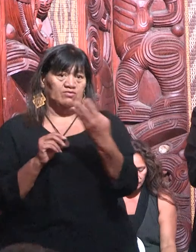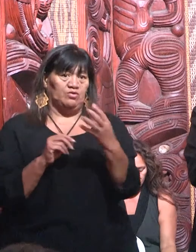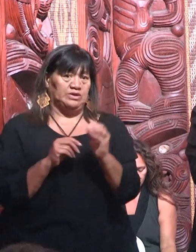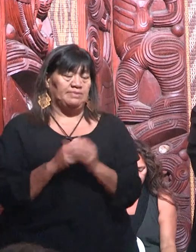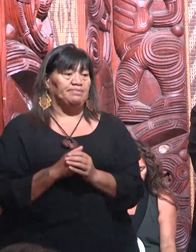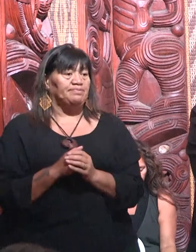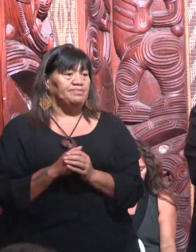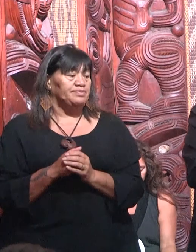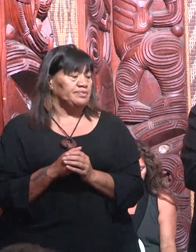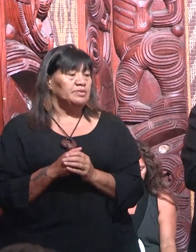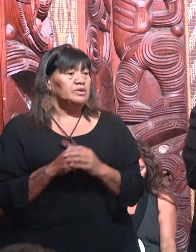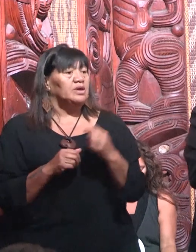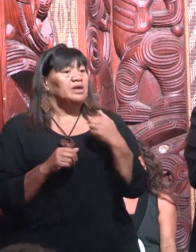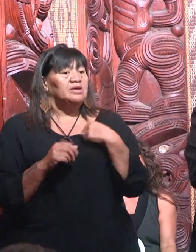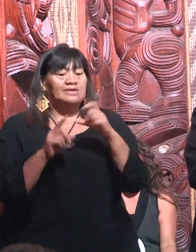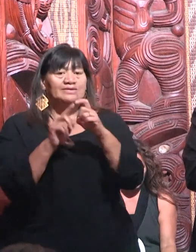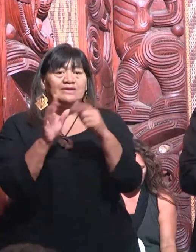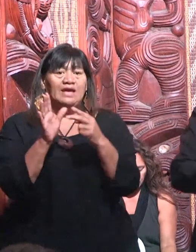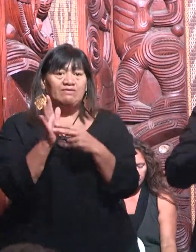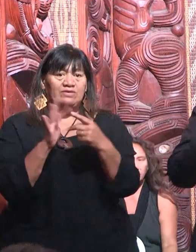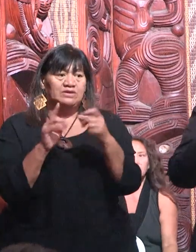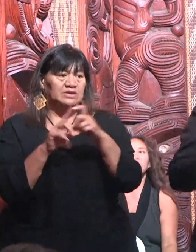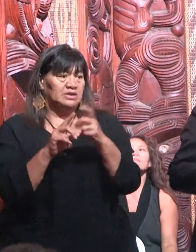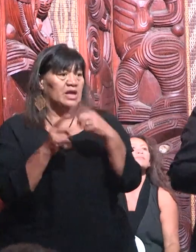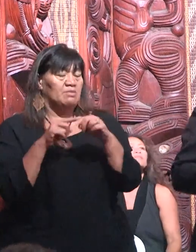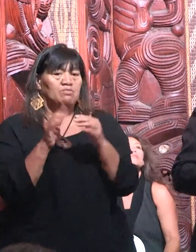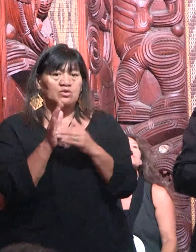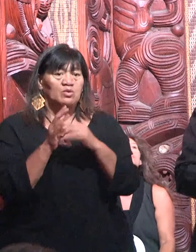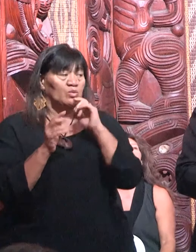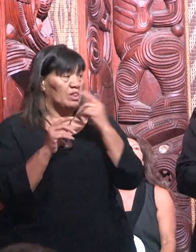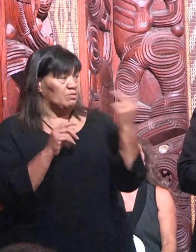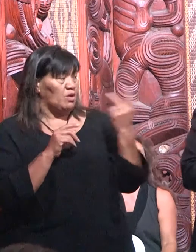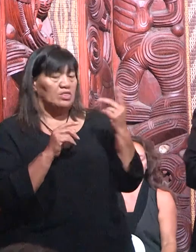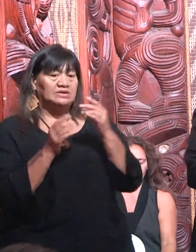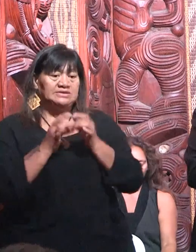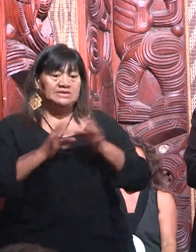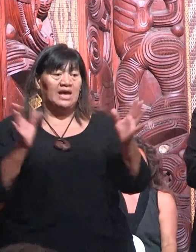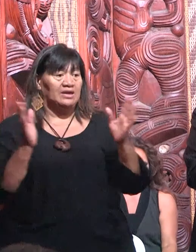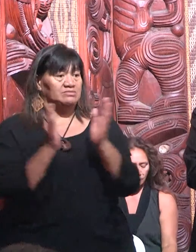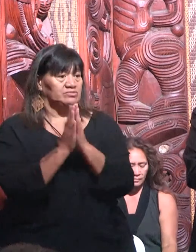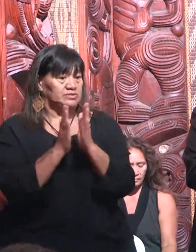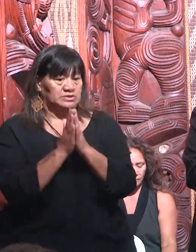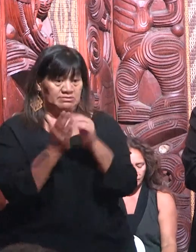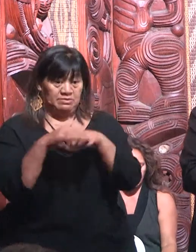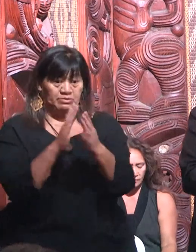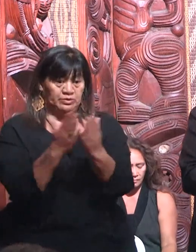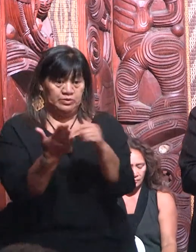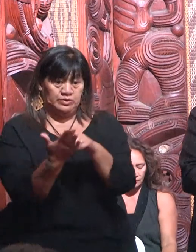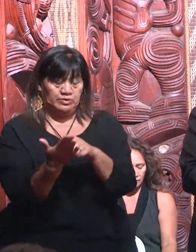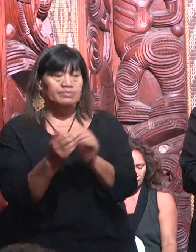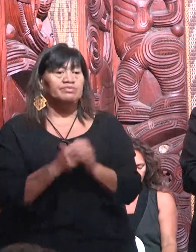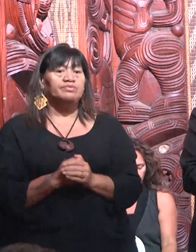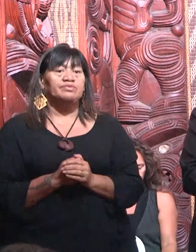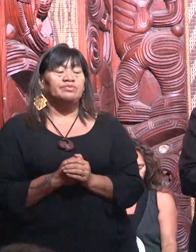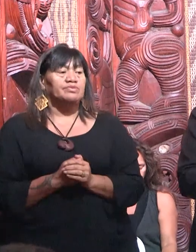1940. Archbishop Sir David Moxon and Bishop Ross Bay will begin the liturgy that's in your booklet. There is a part that I